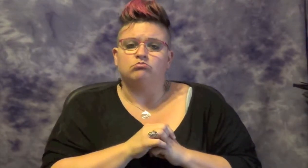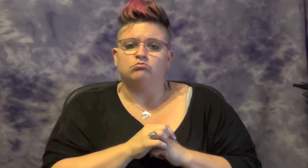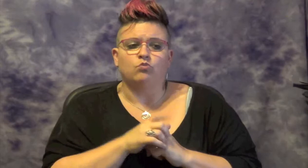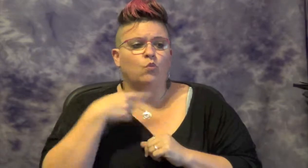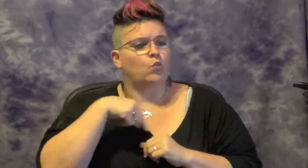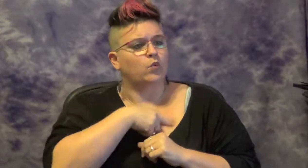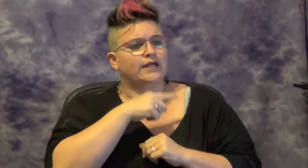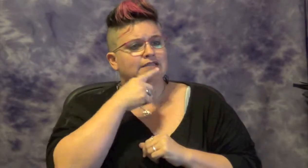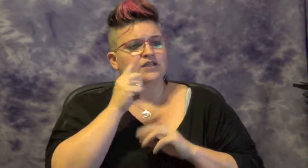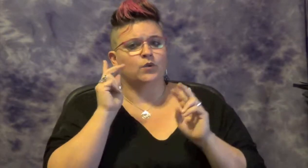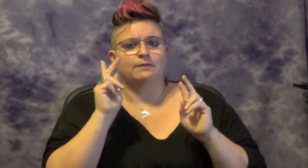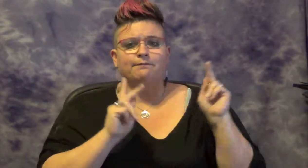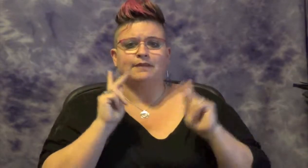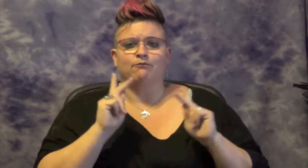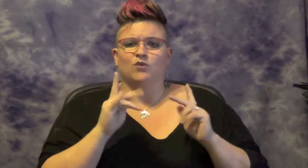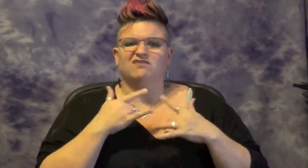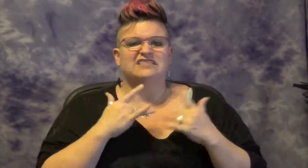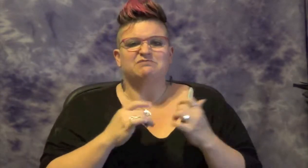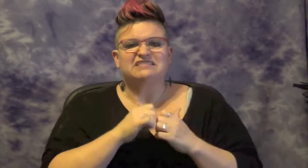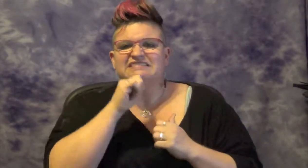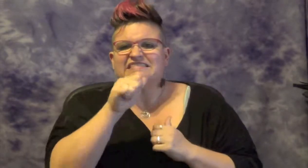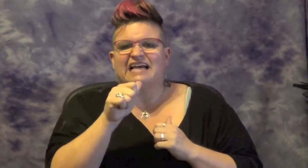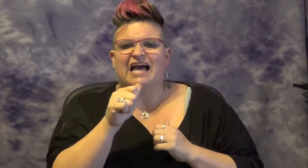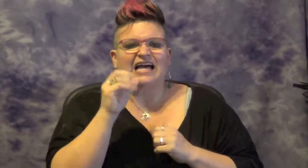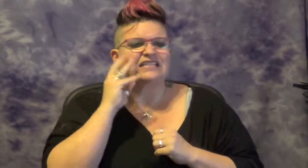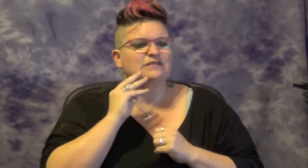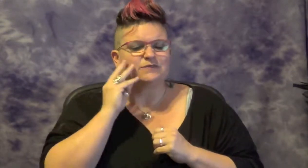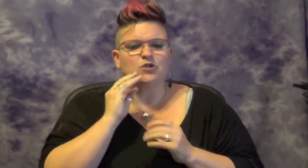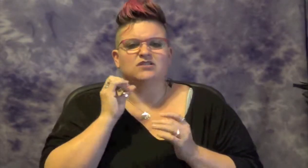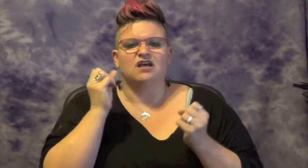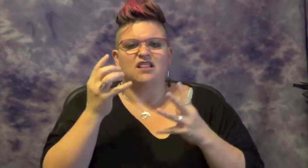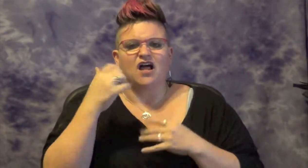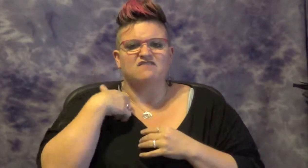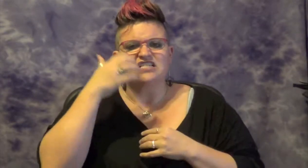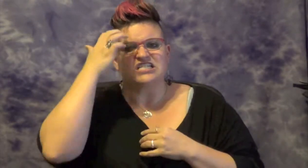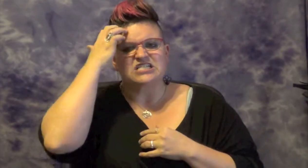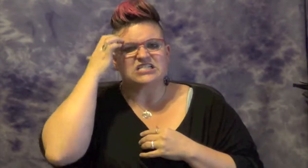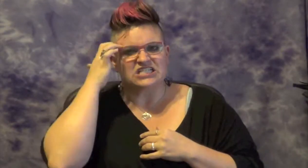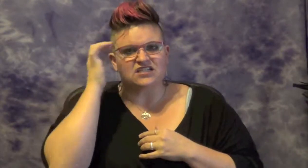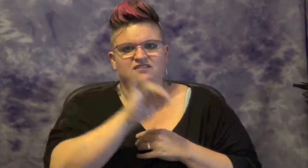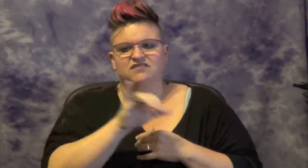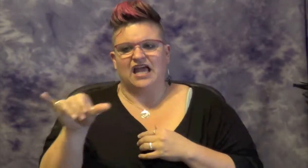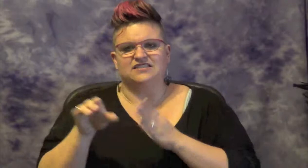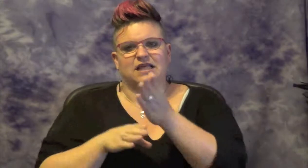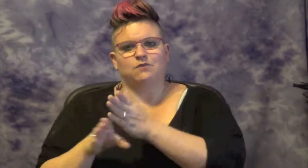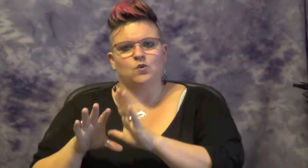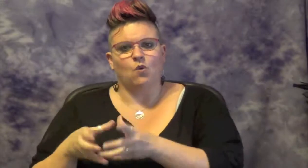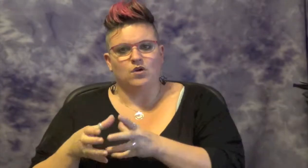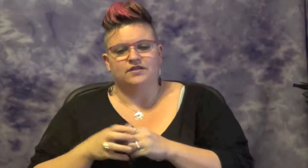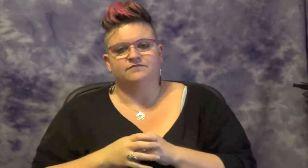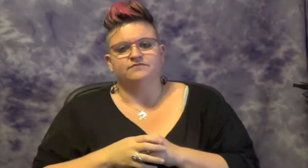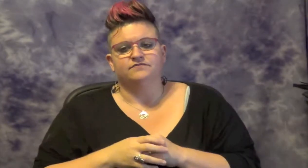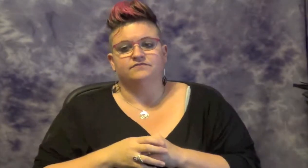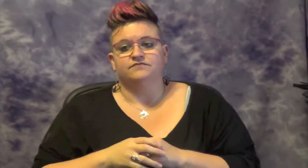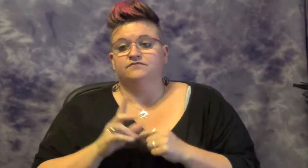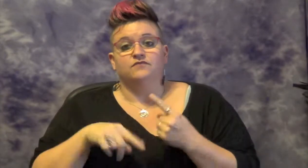all the time. We don't, as hearing people, typically do not have that against us. We do not have those